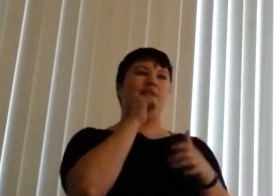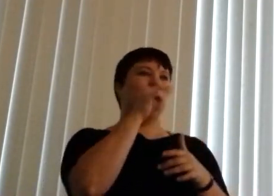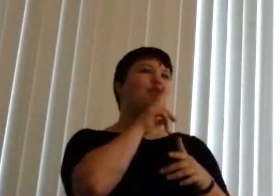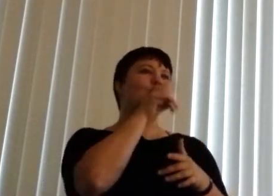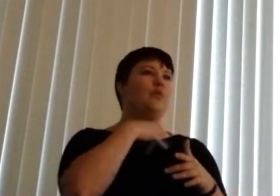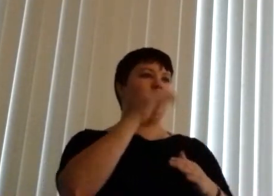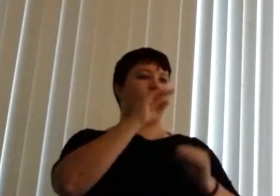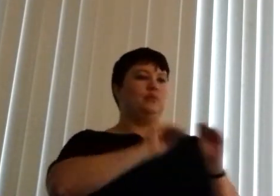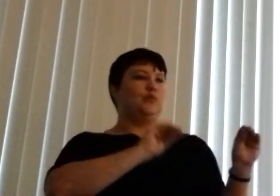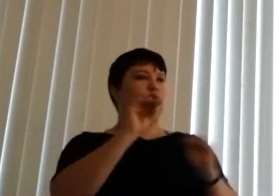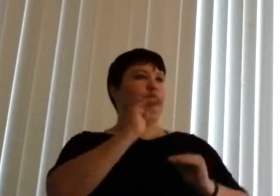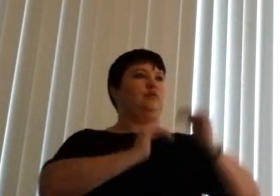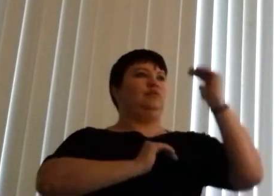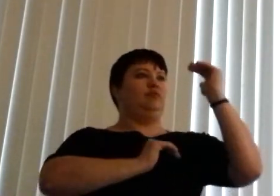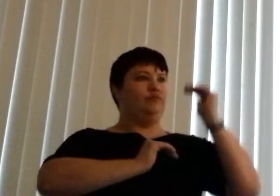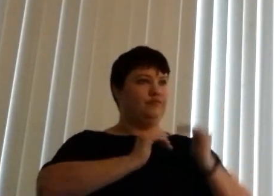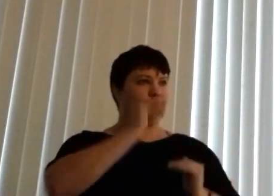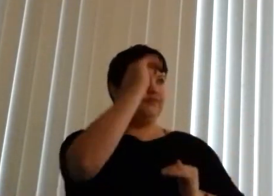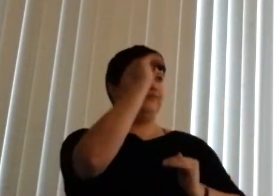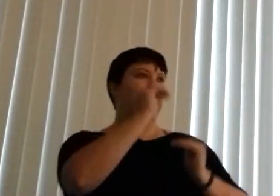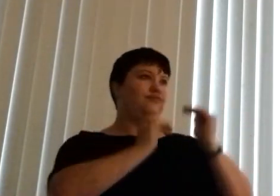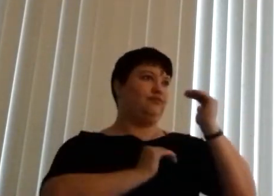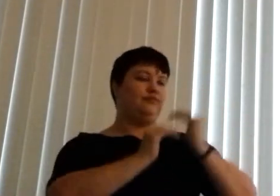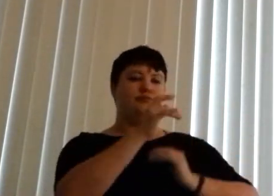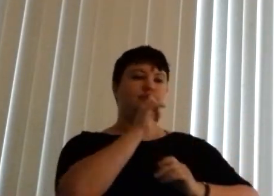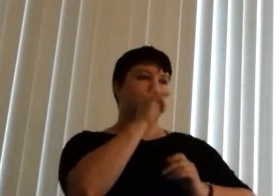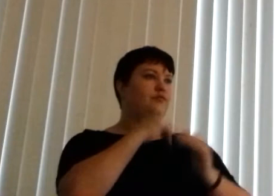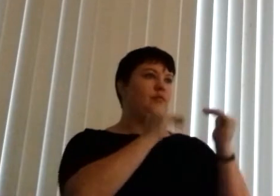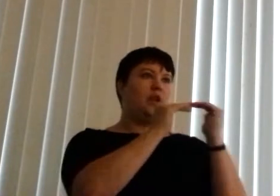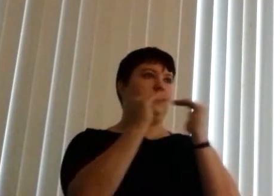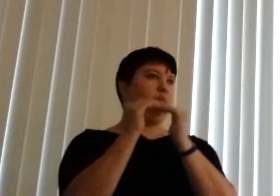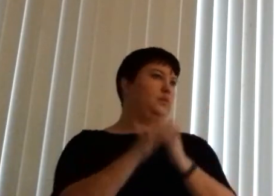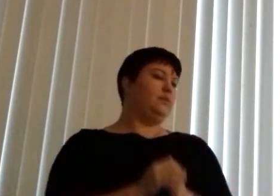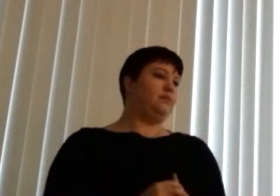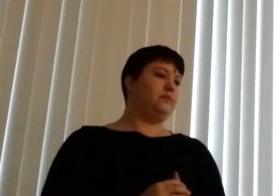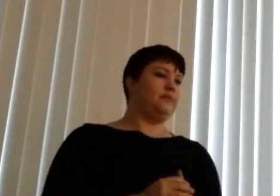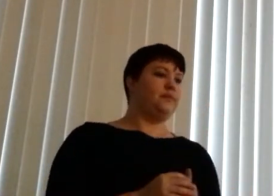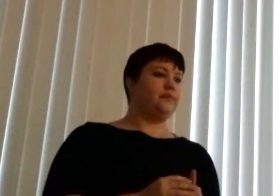down this special value or equivalently worth.